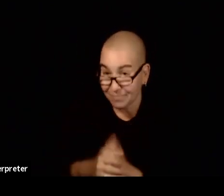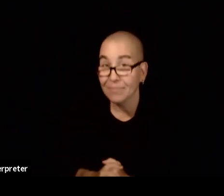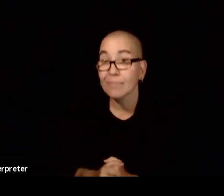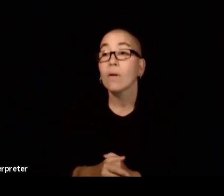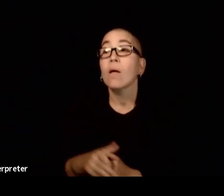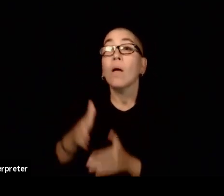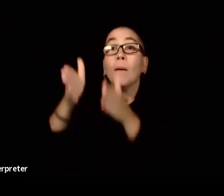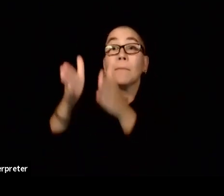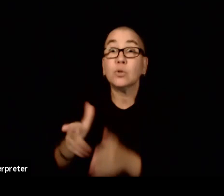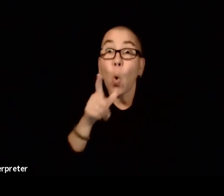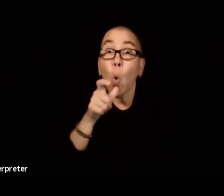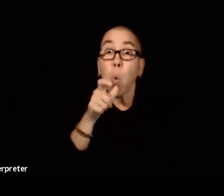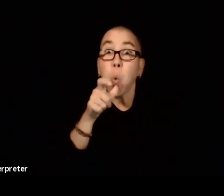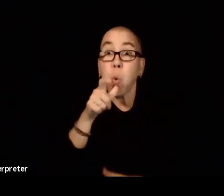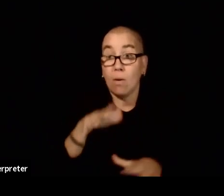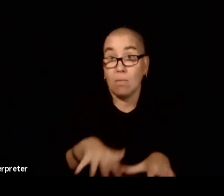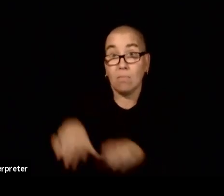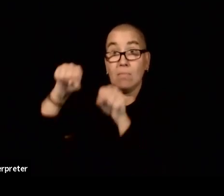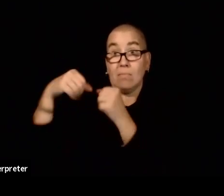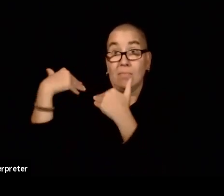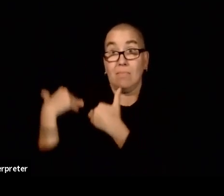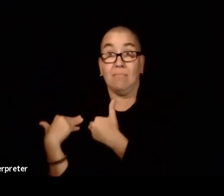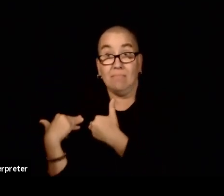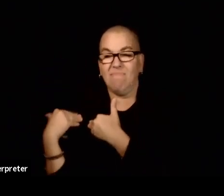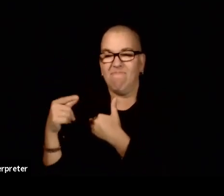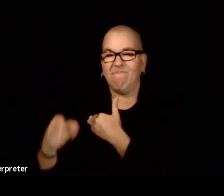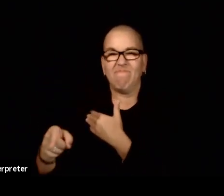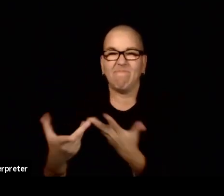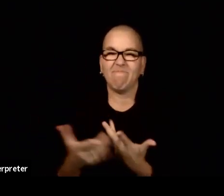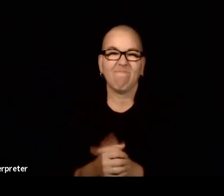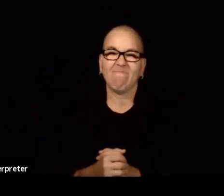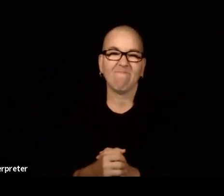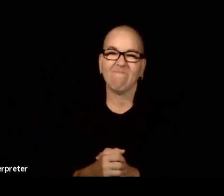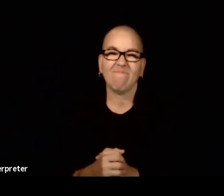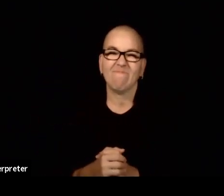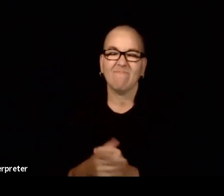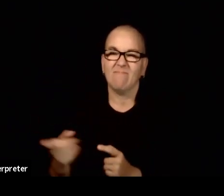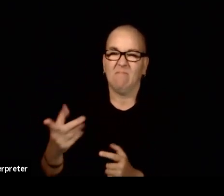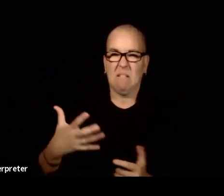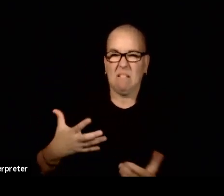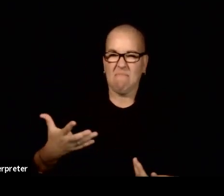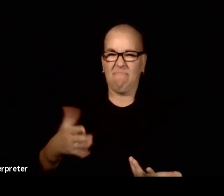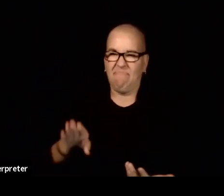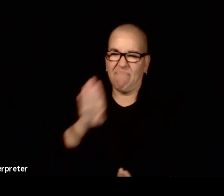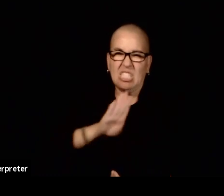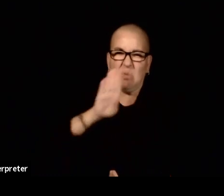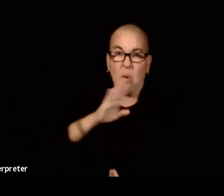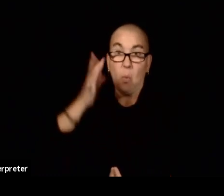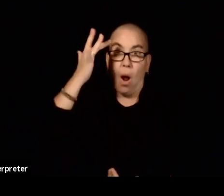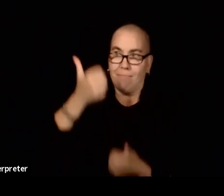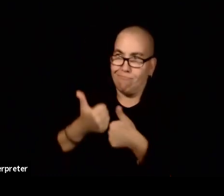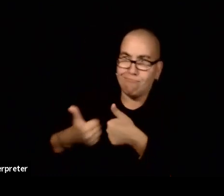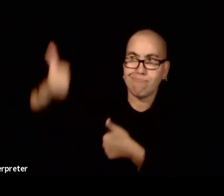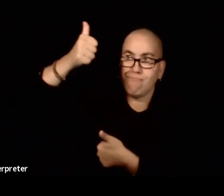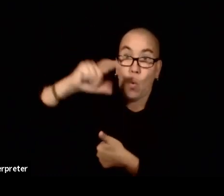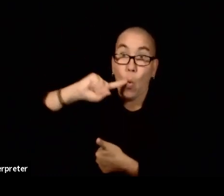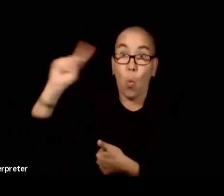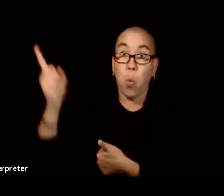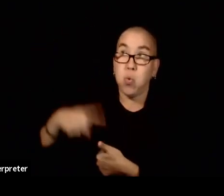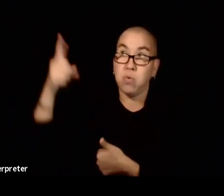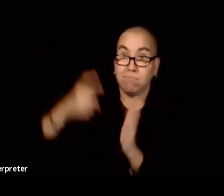frustration, I think, with what the executive order meant for them. And they reached a point at which they decided that they